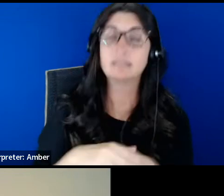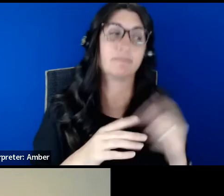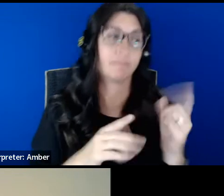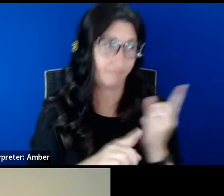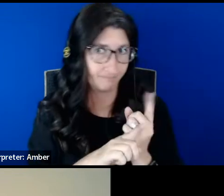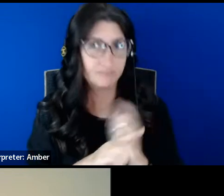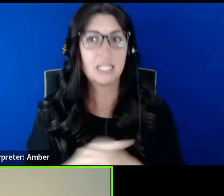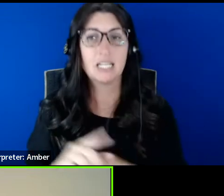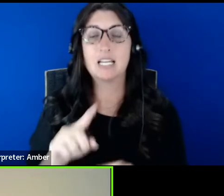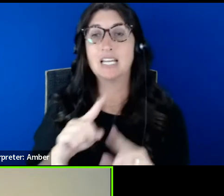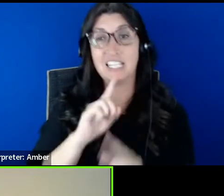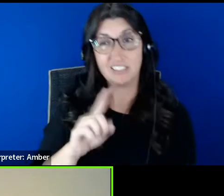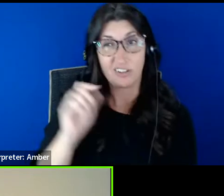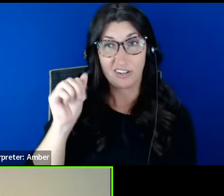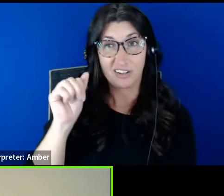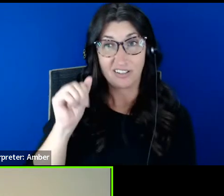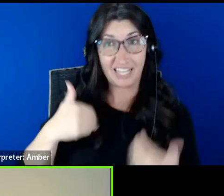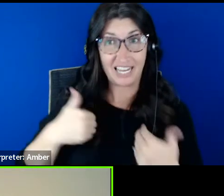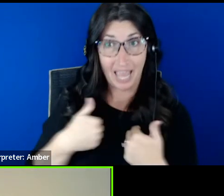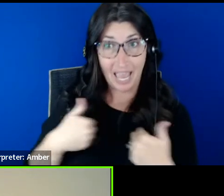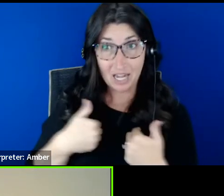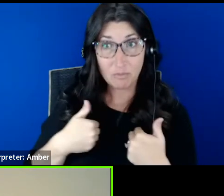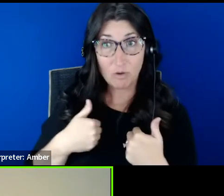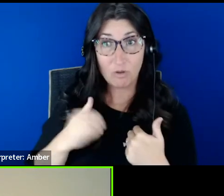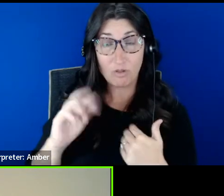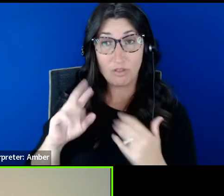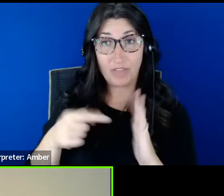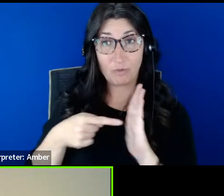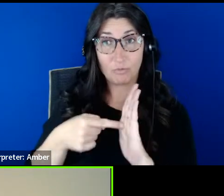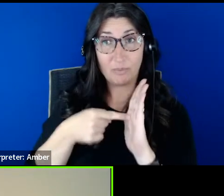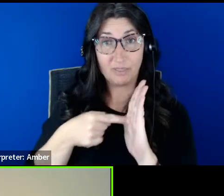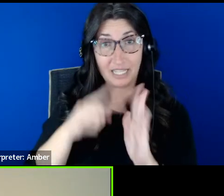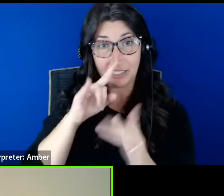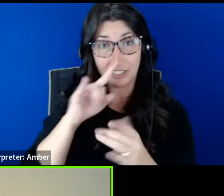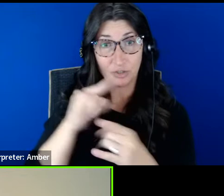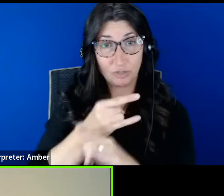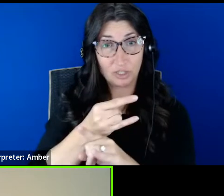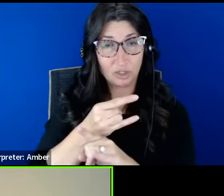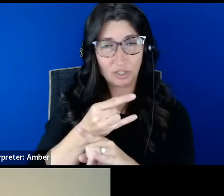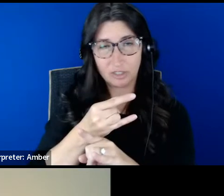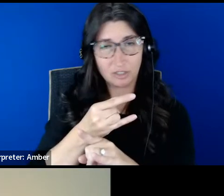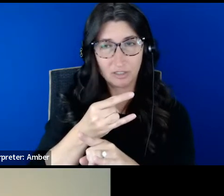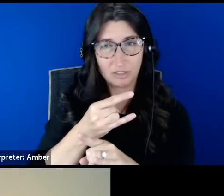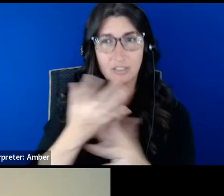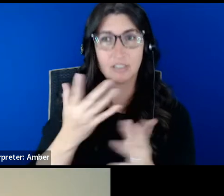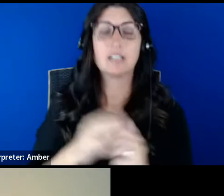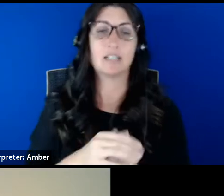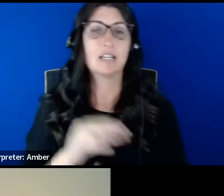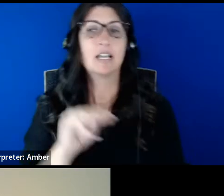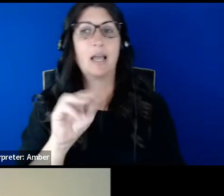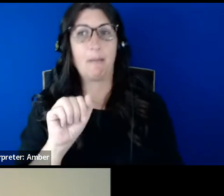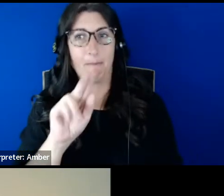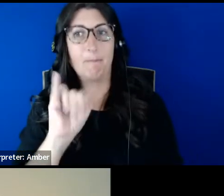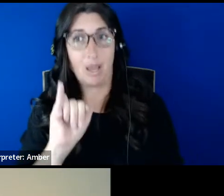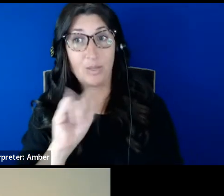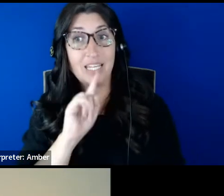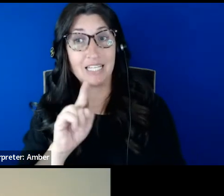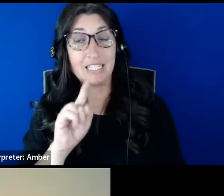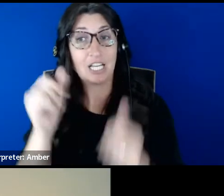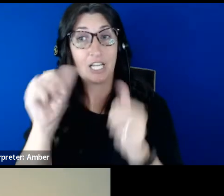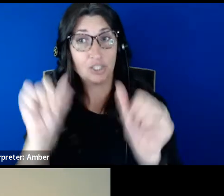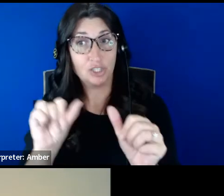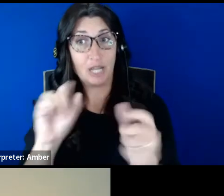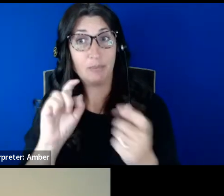is there an animal that also represents on the trickster side of things, just as a follow-up to that? Yeah, so Maui is a shapeshifter. So Maui